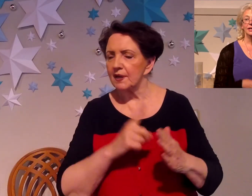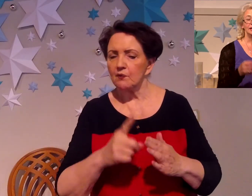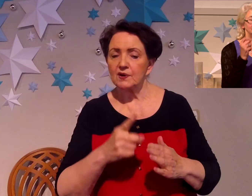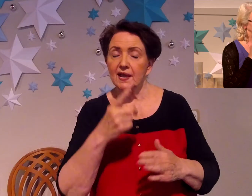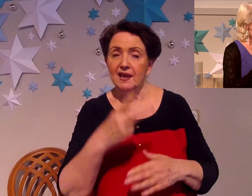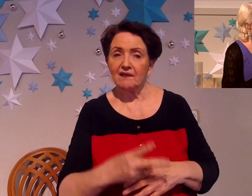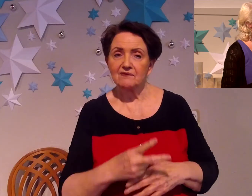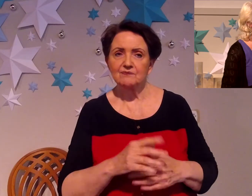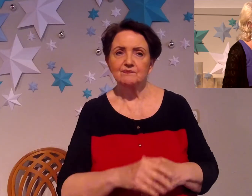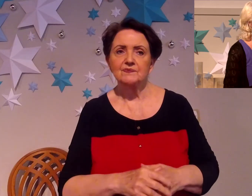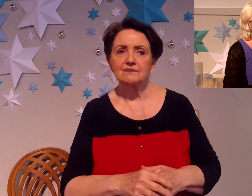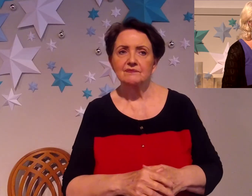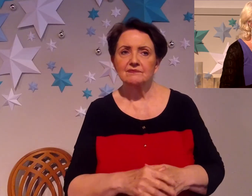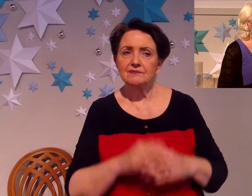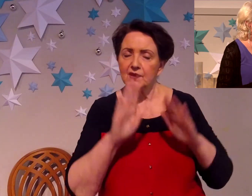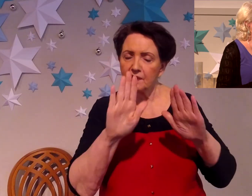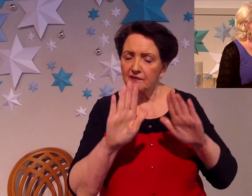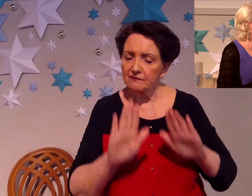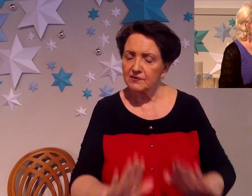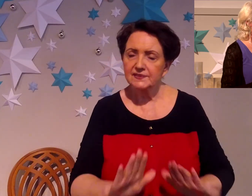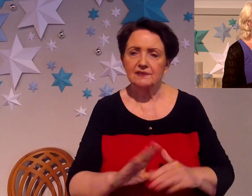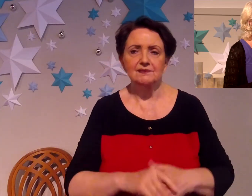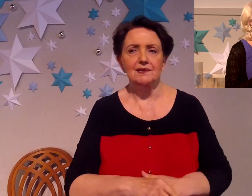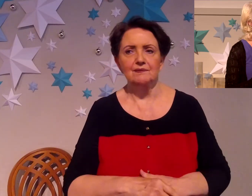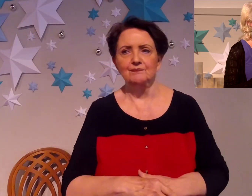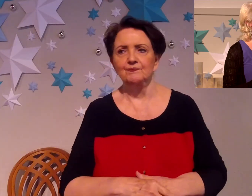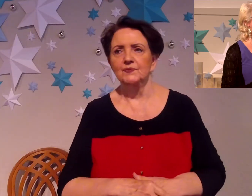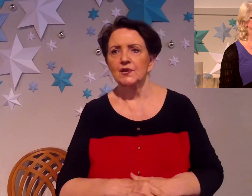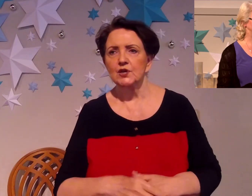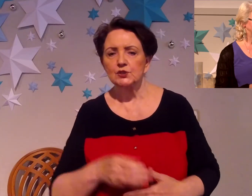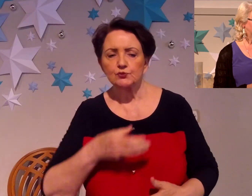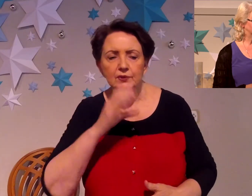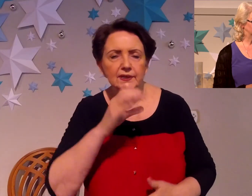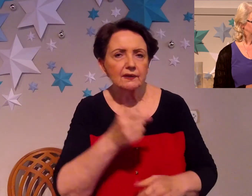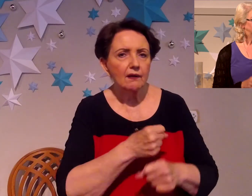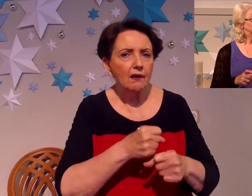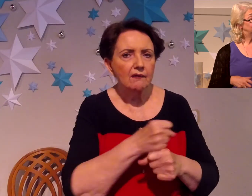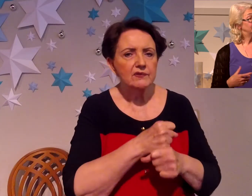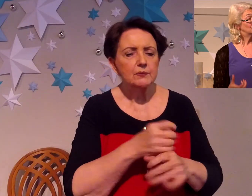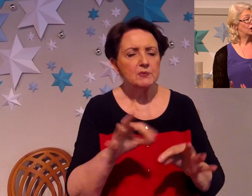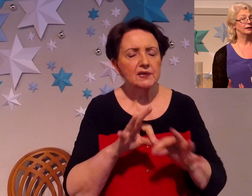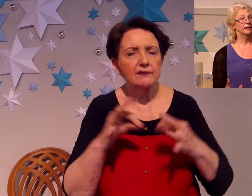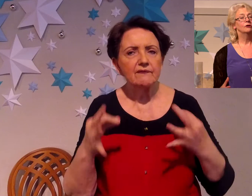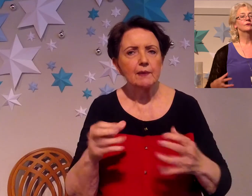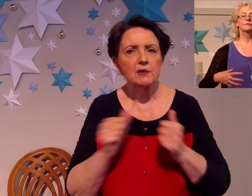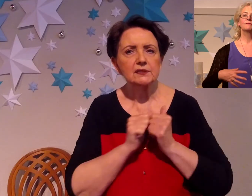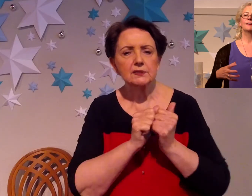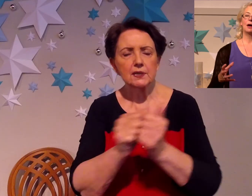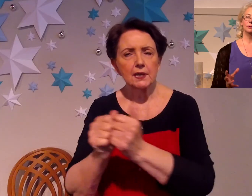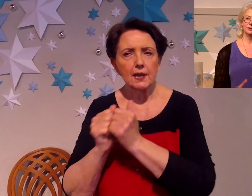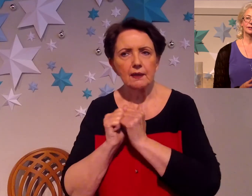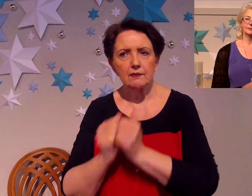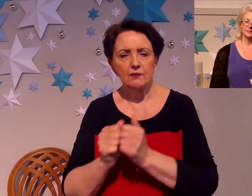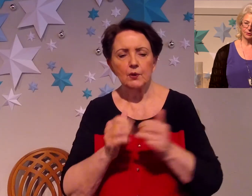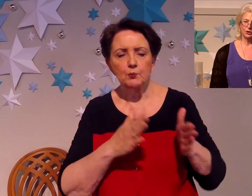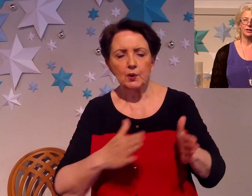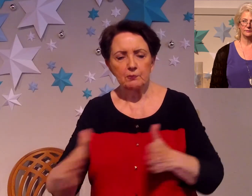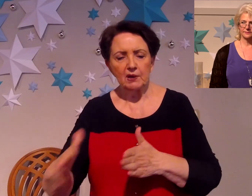hours, eating cookies, drinking the coffee, being a family together, preparing for the